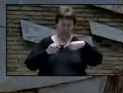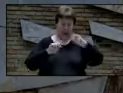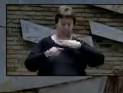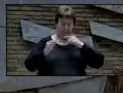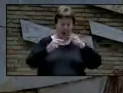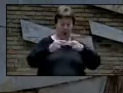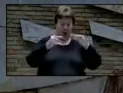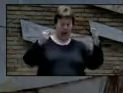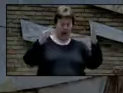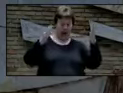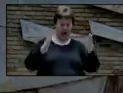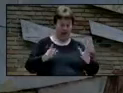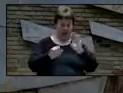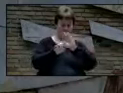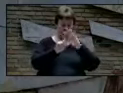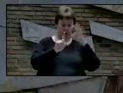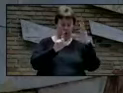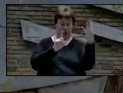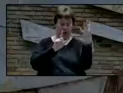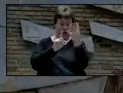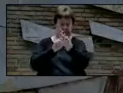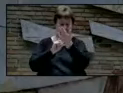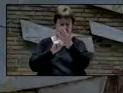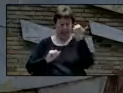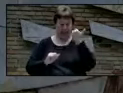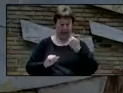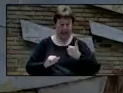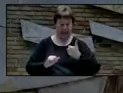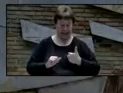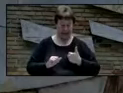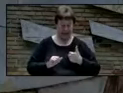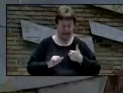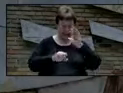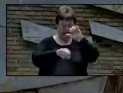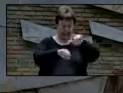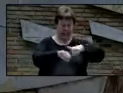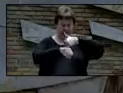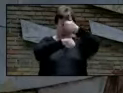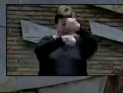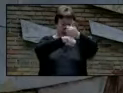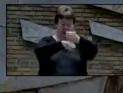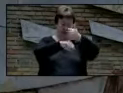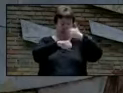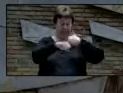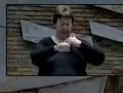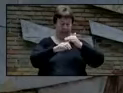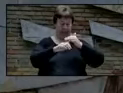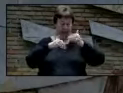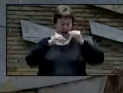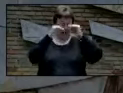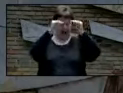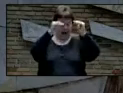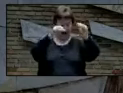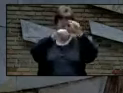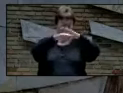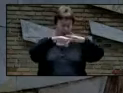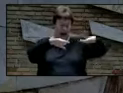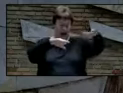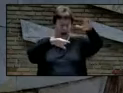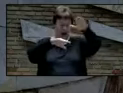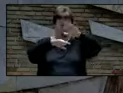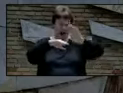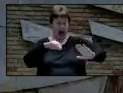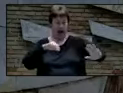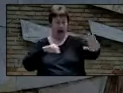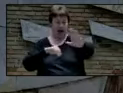When my foes around me set me high above